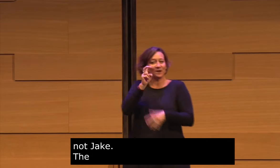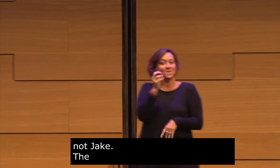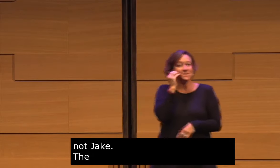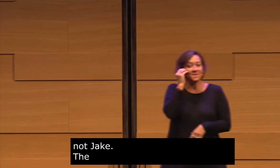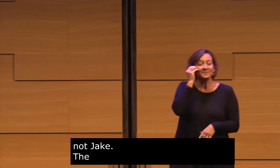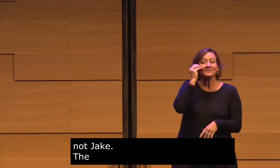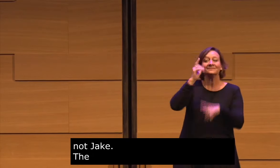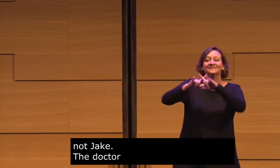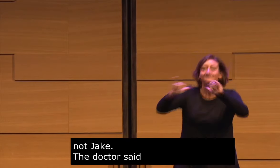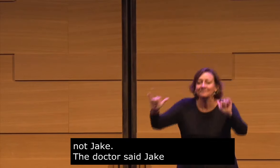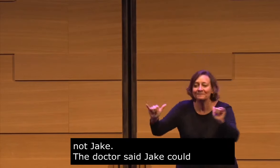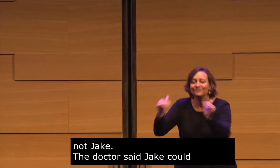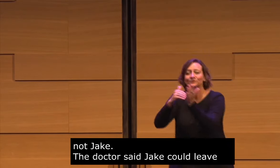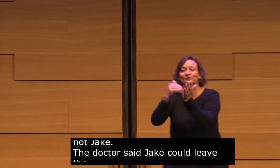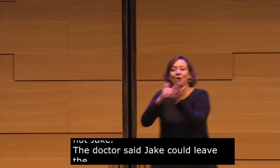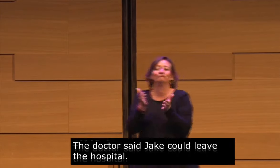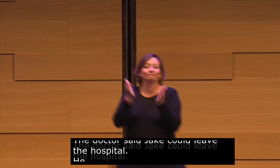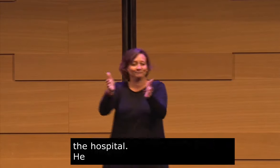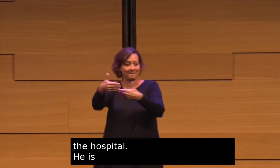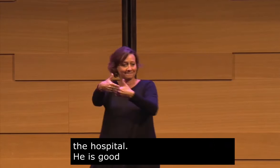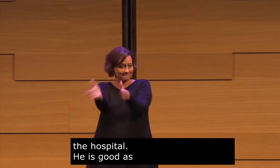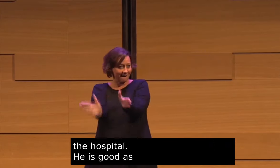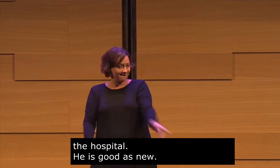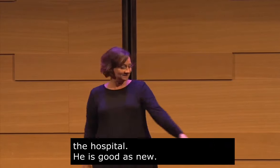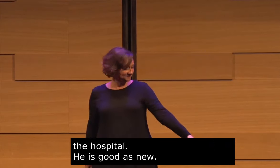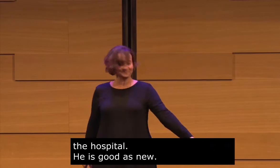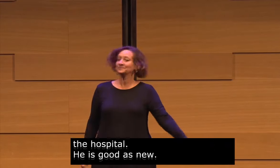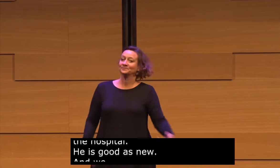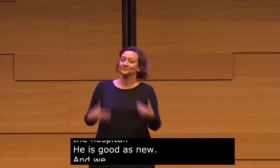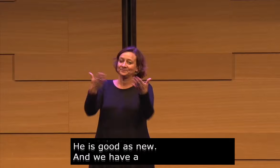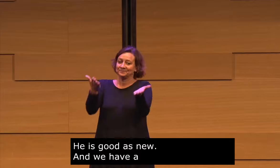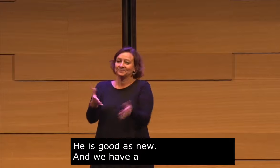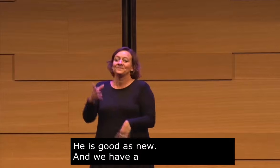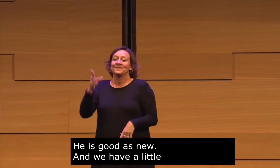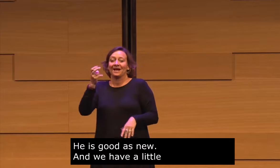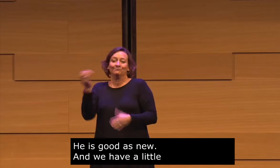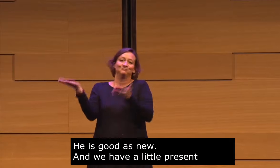The doctor said Jake could leave the hospital. He is good as new, and we have a little present for you.